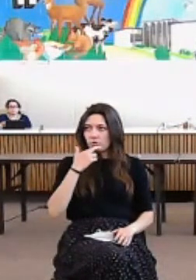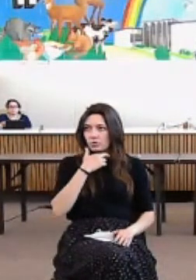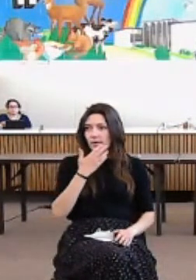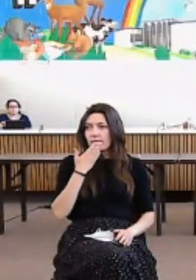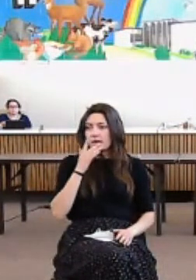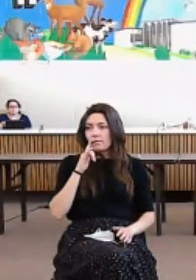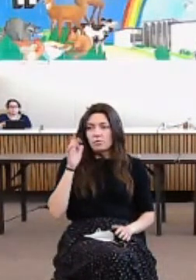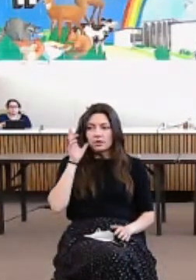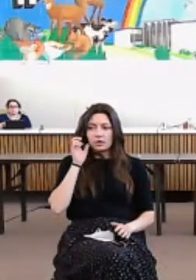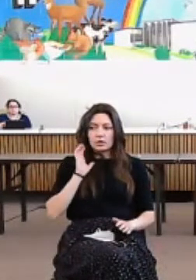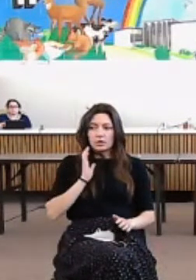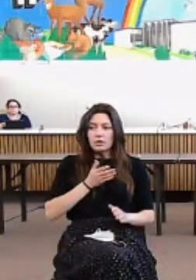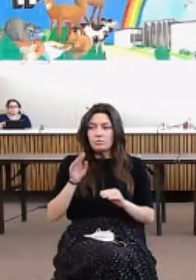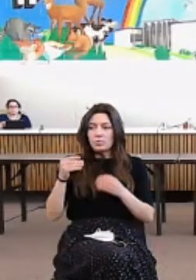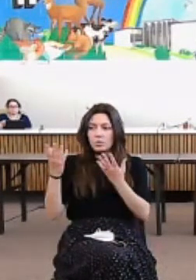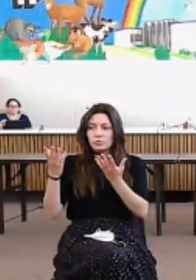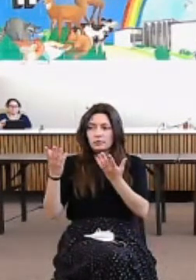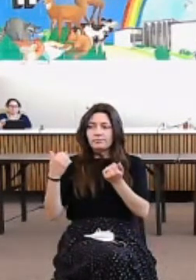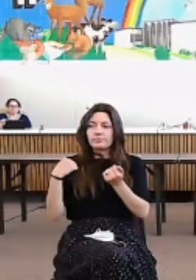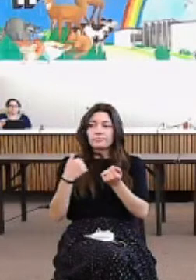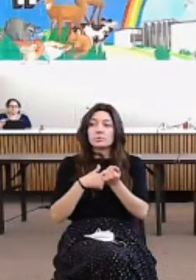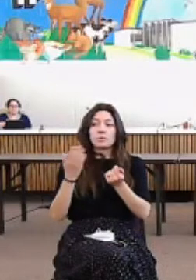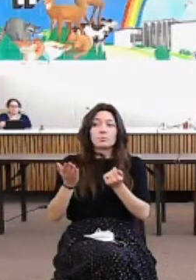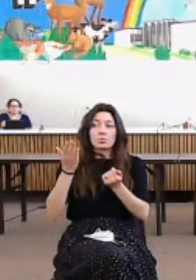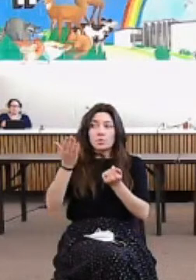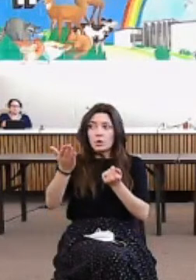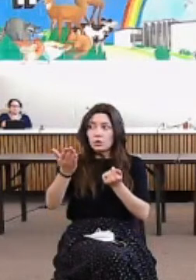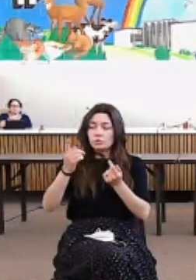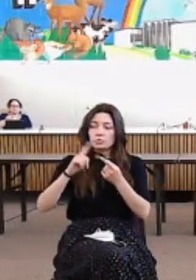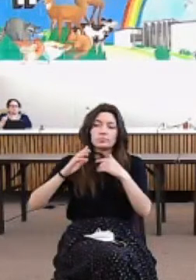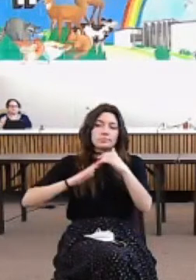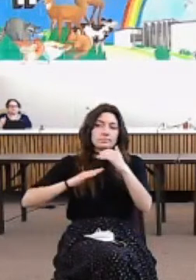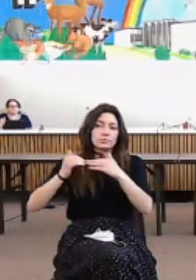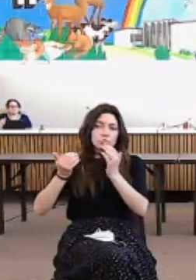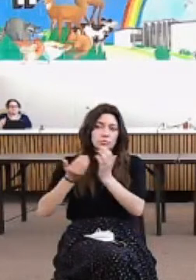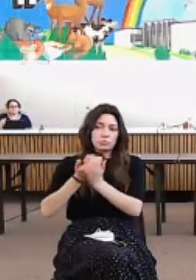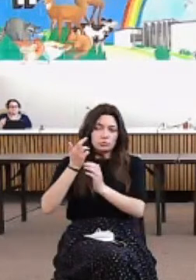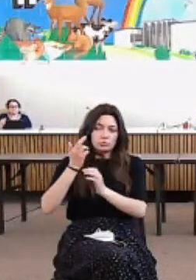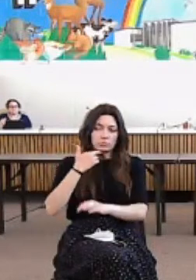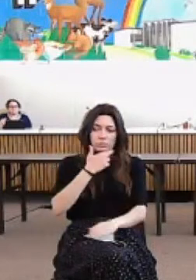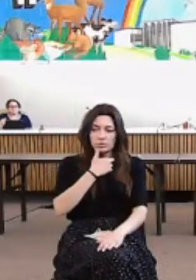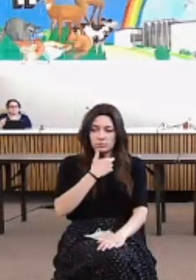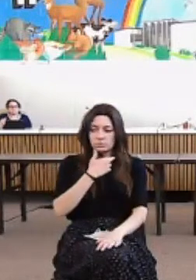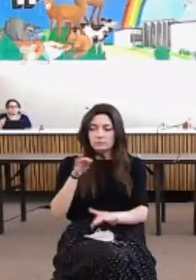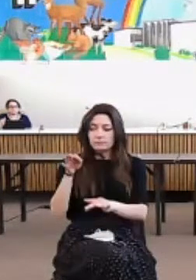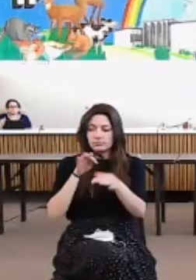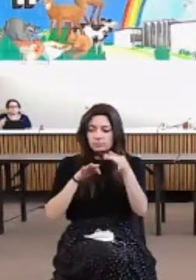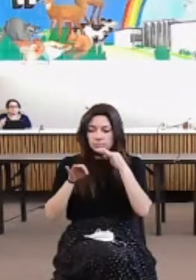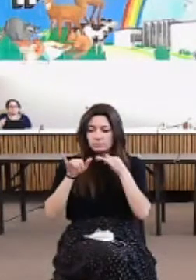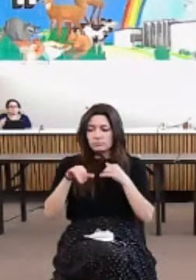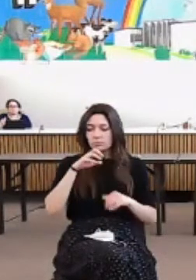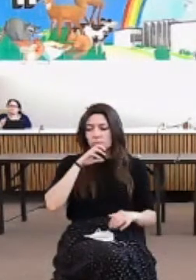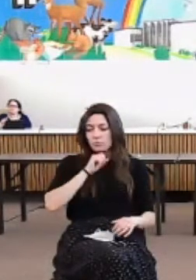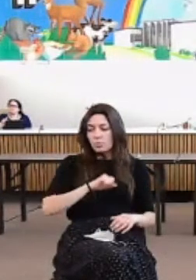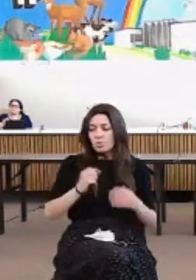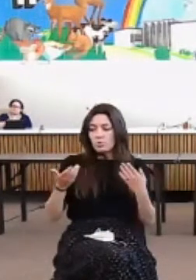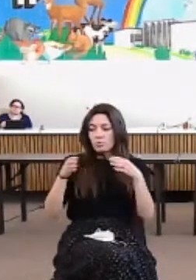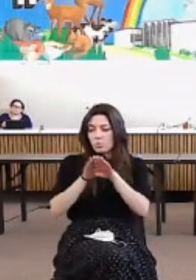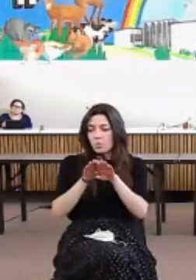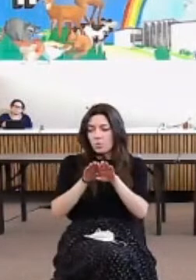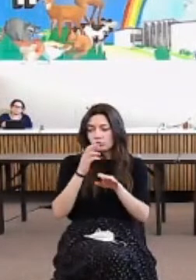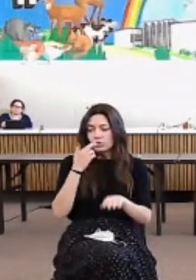here today. So we are proposing to build a new restaurant in the place of the existing closed vacant